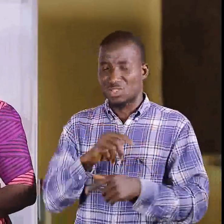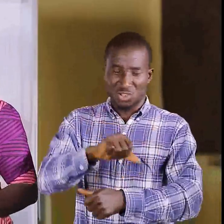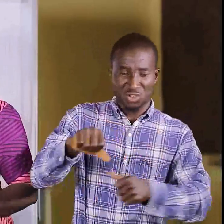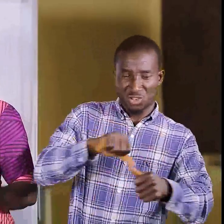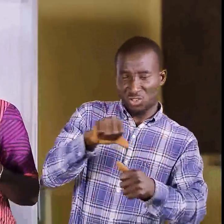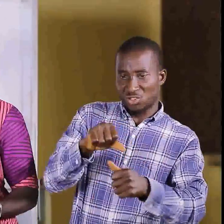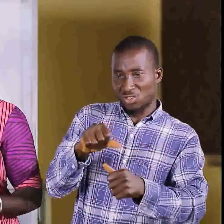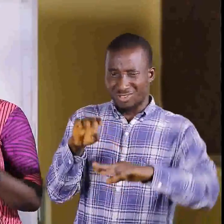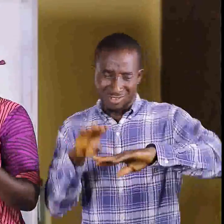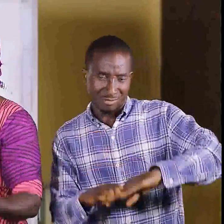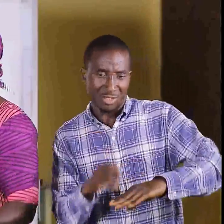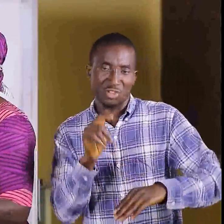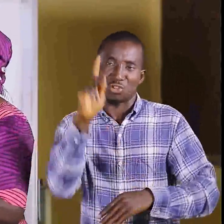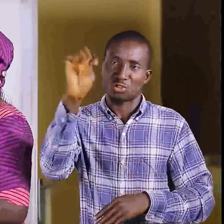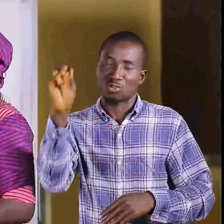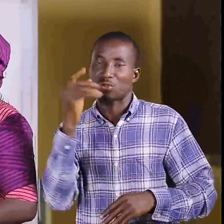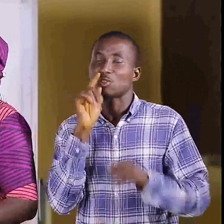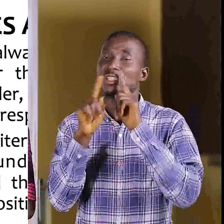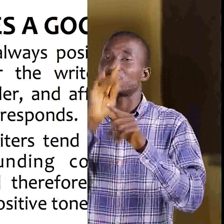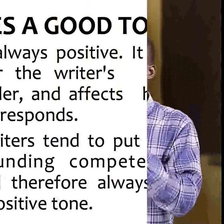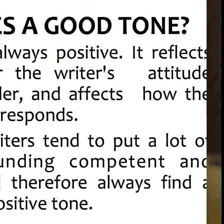surrounding determines the tone of the speaker.